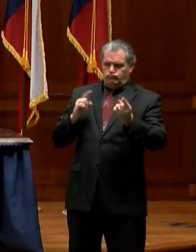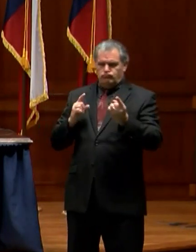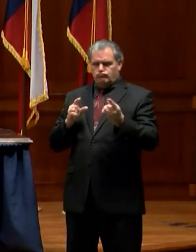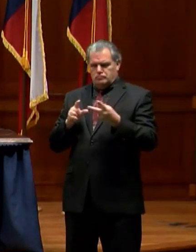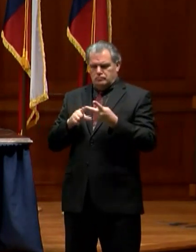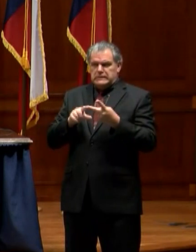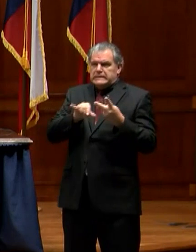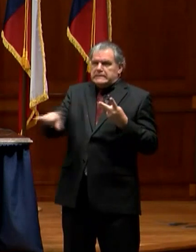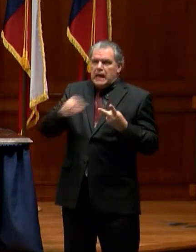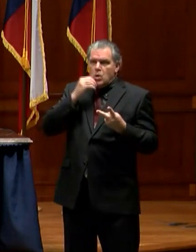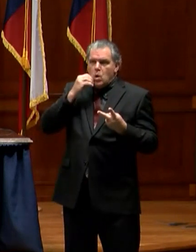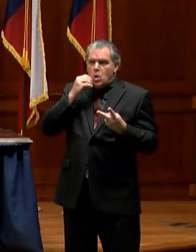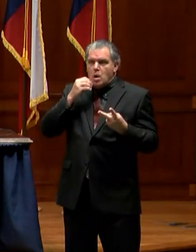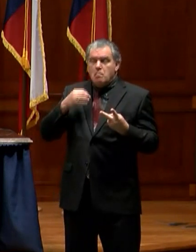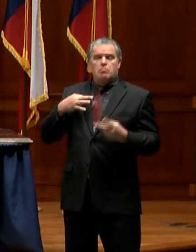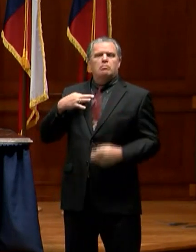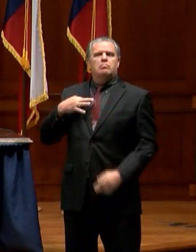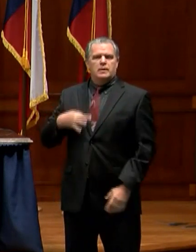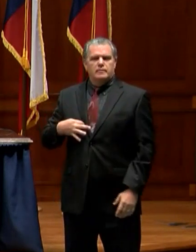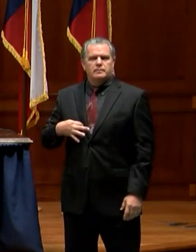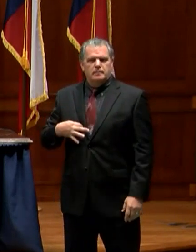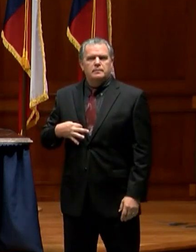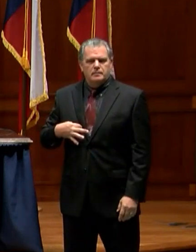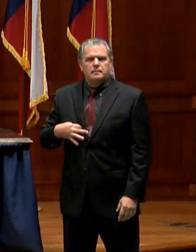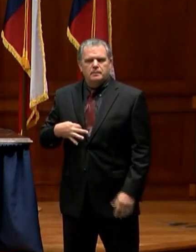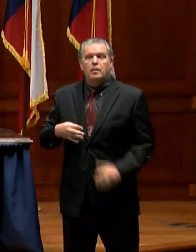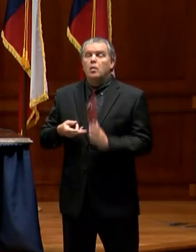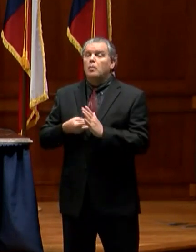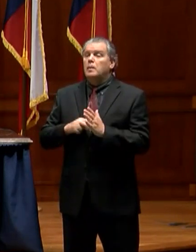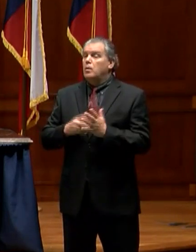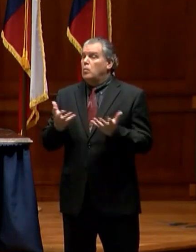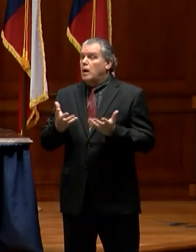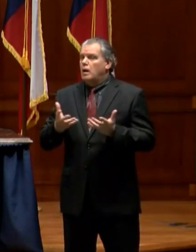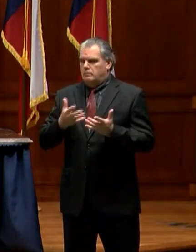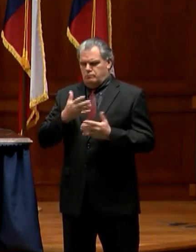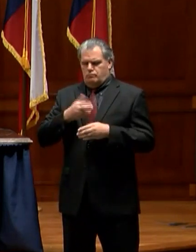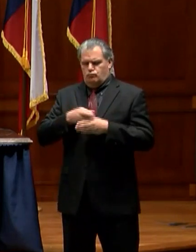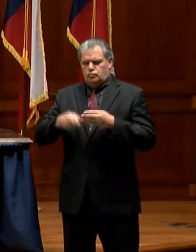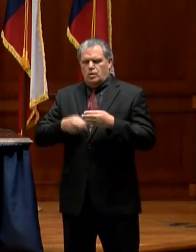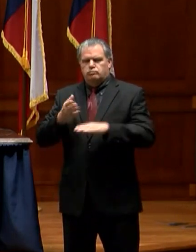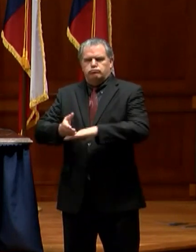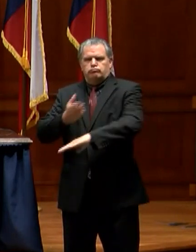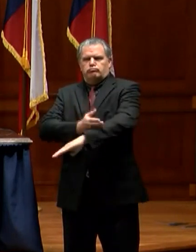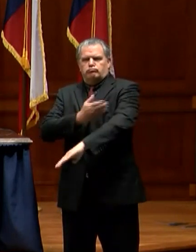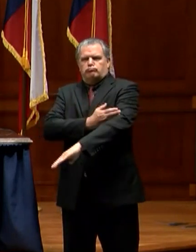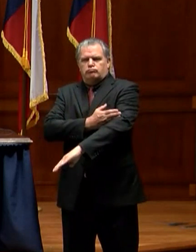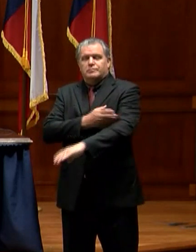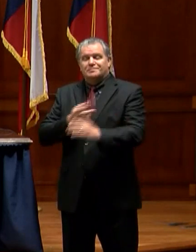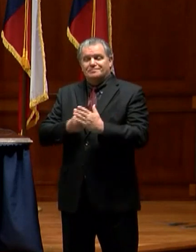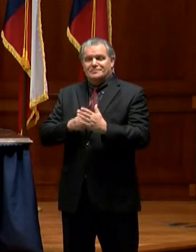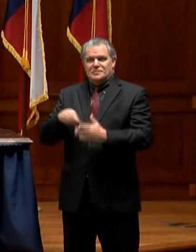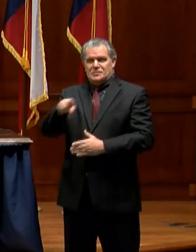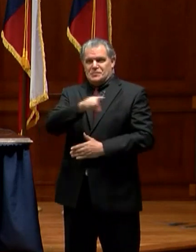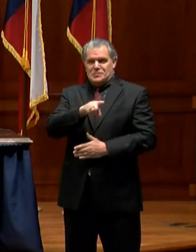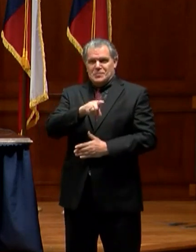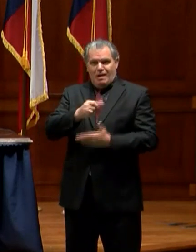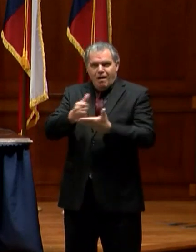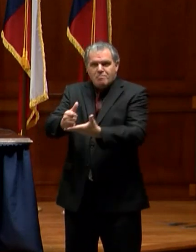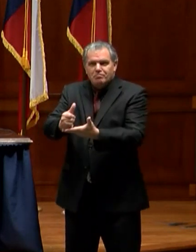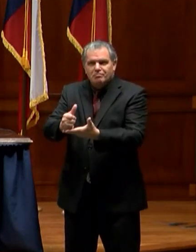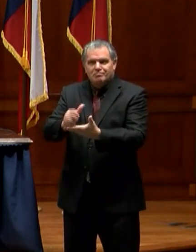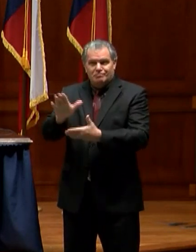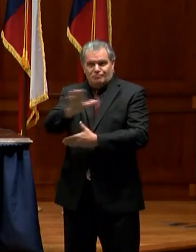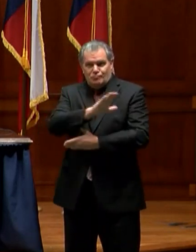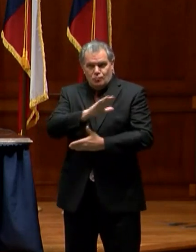home, they're paying off. They're leading to better results. So you should be proud of knowing that your contribution